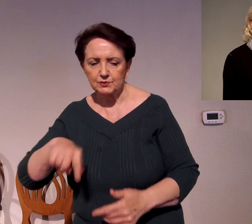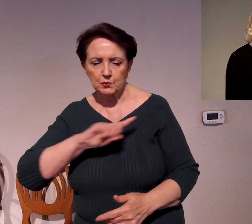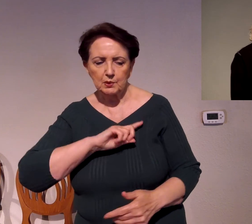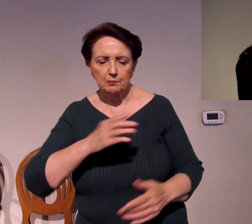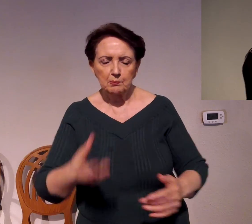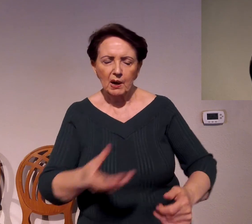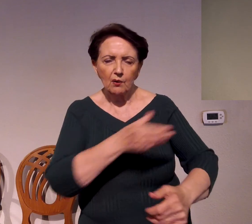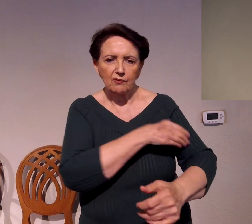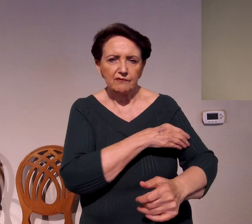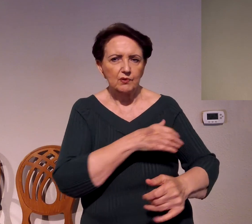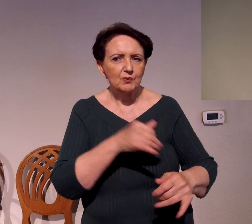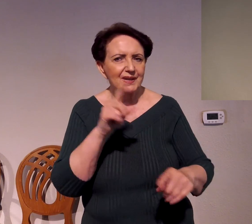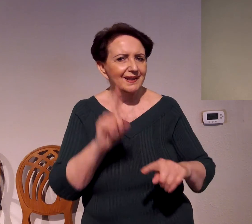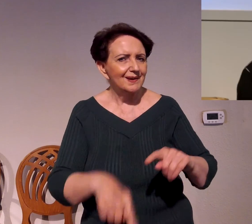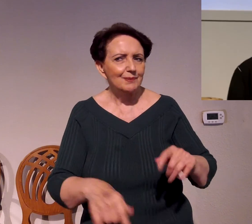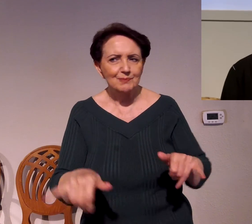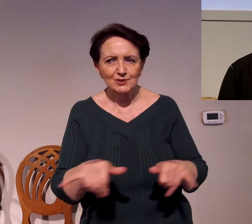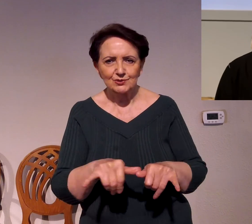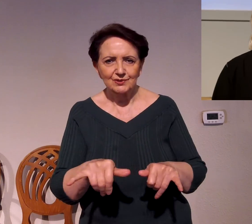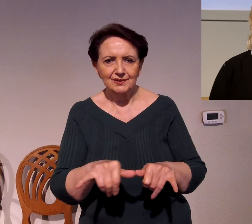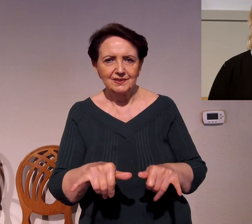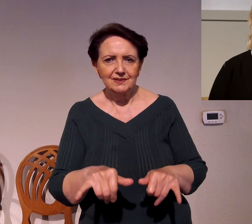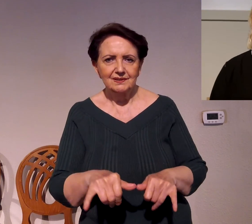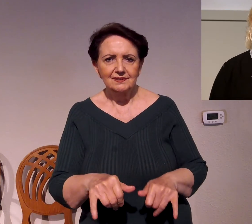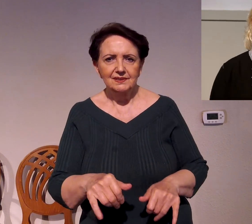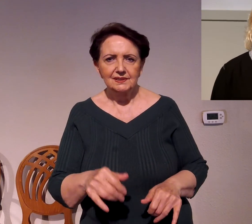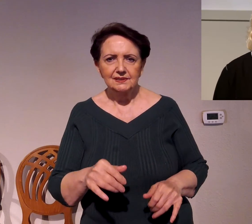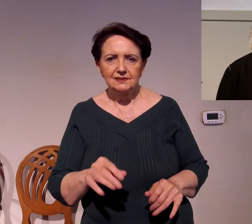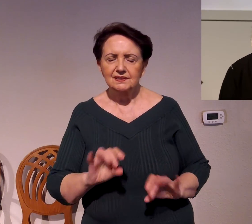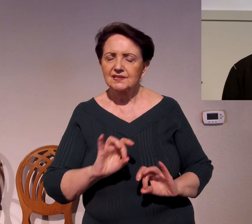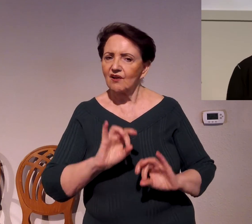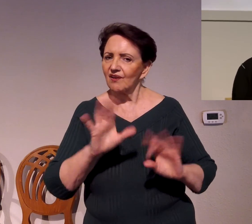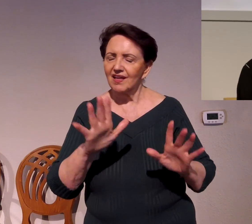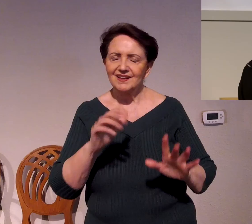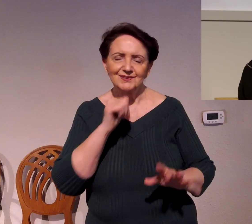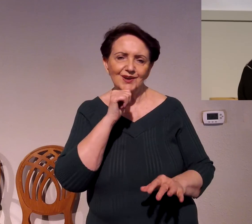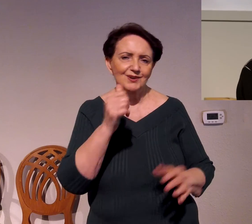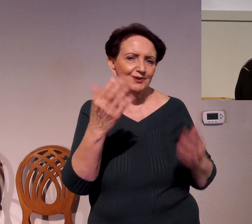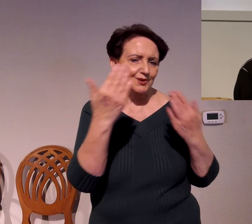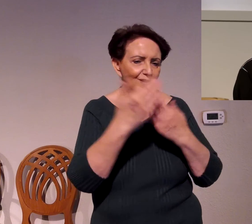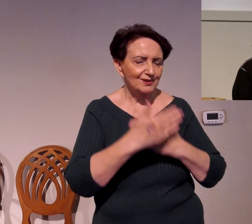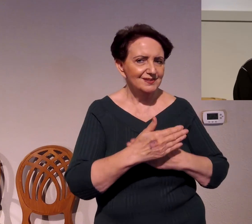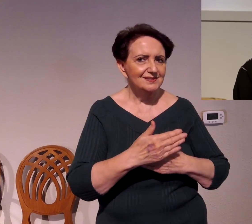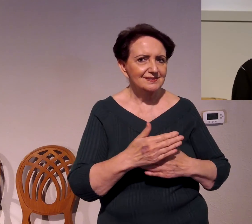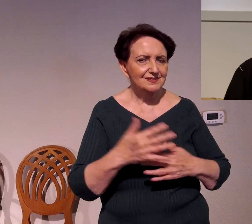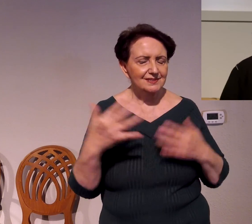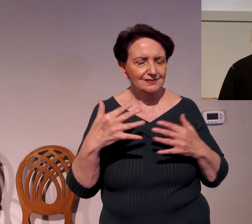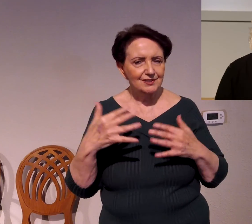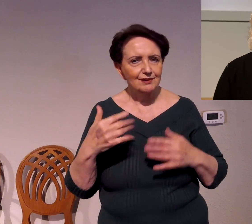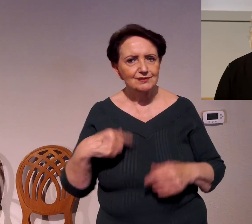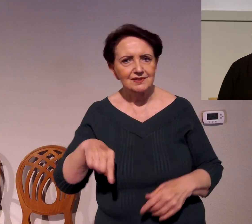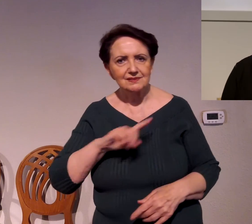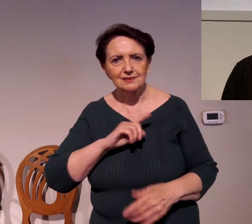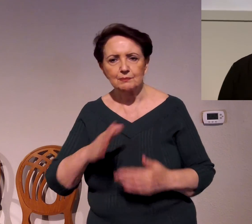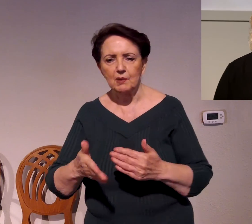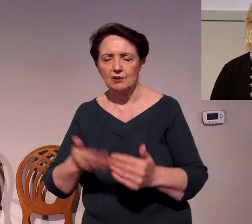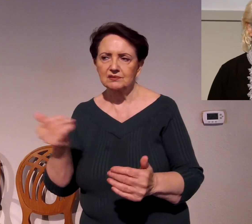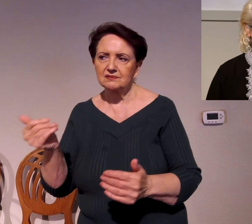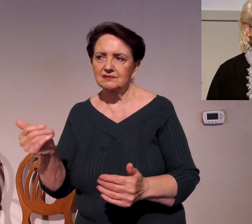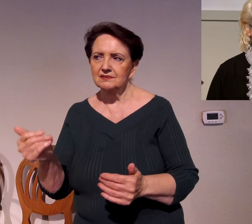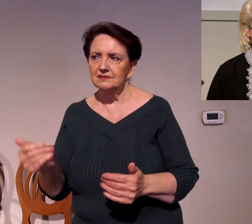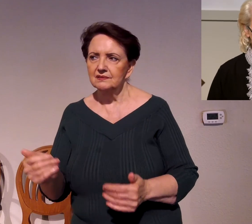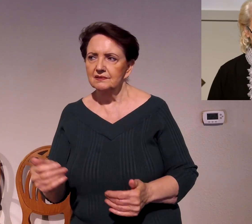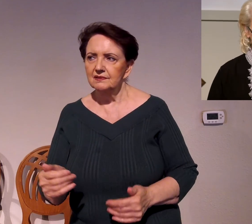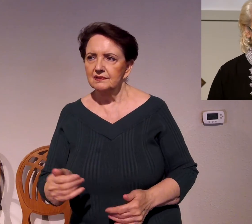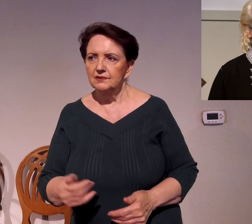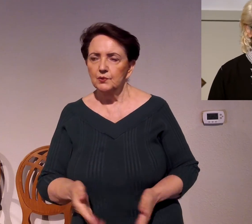measure. It is our light, not our darkness, that most frightens us.